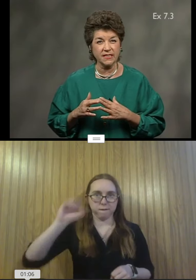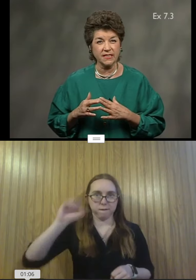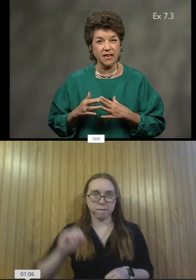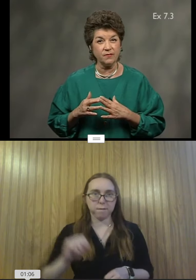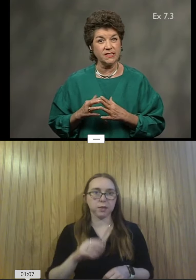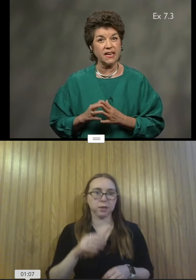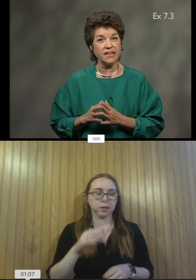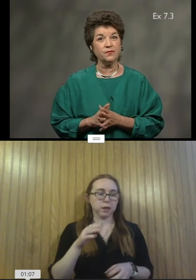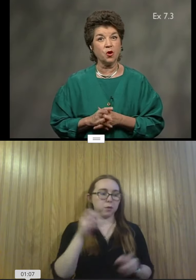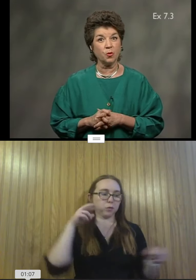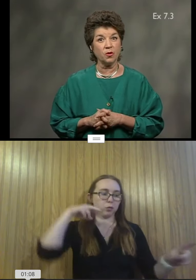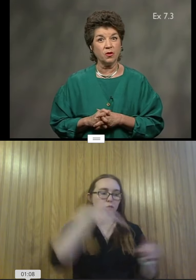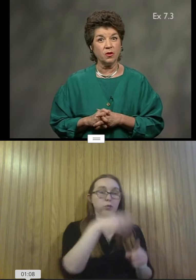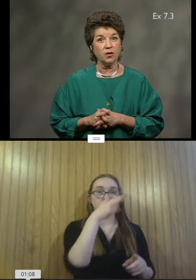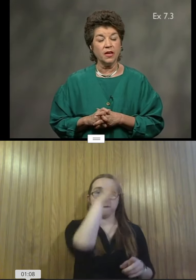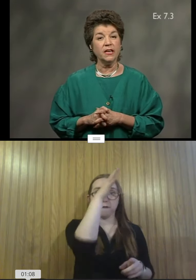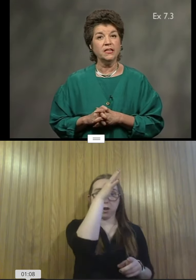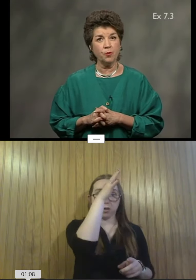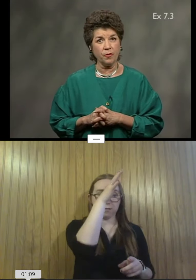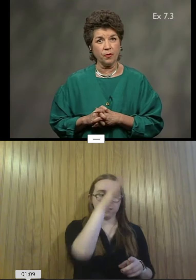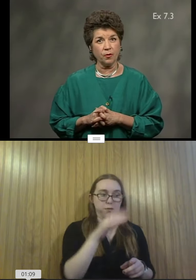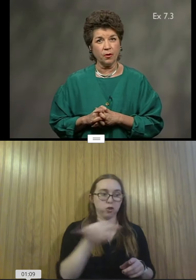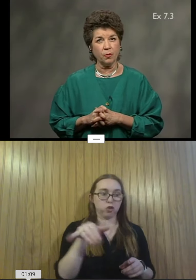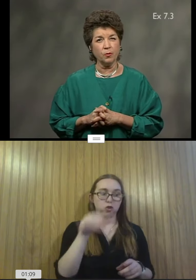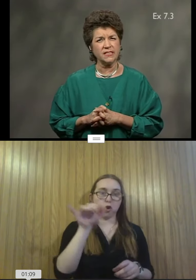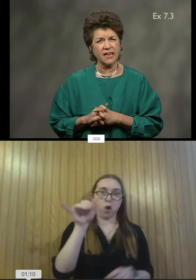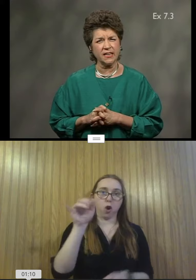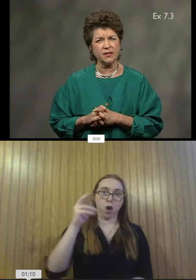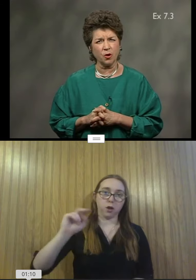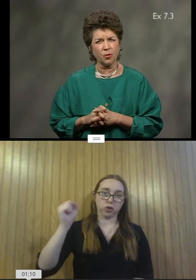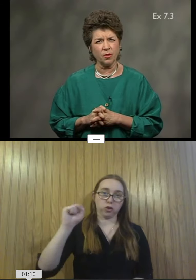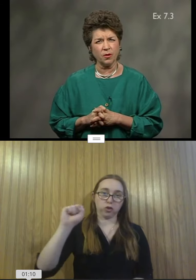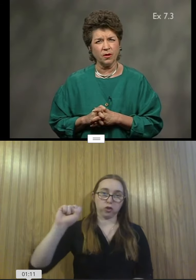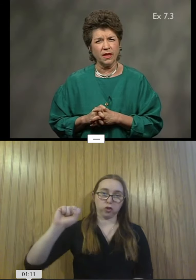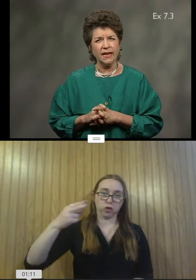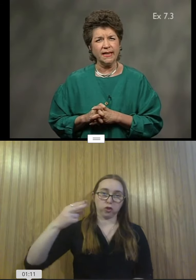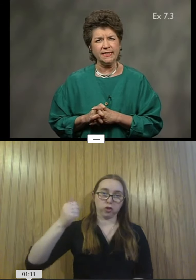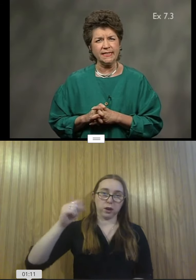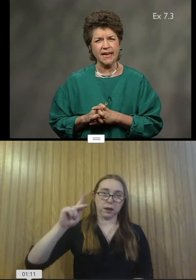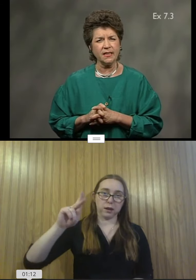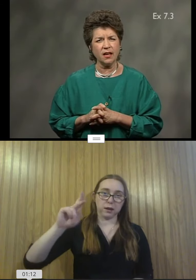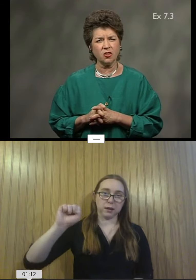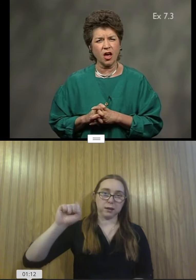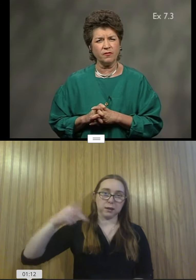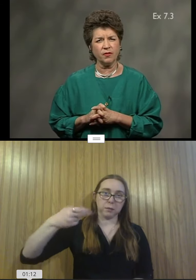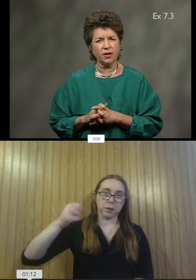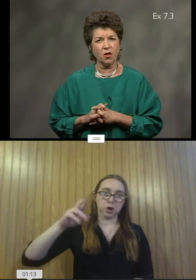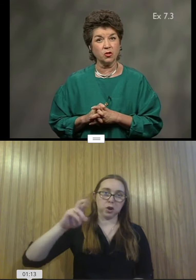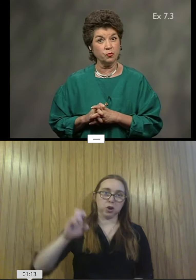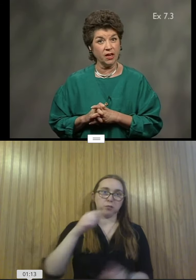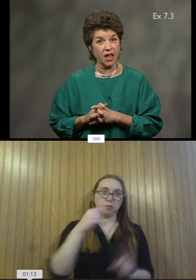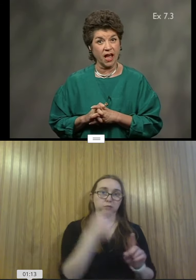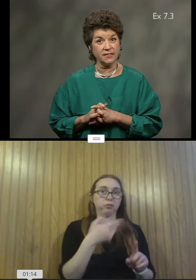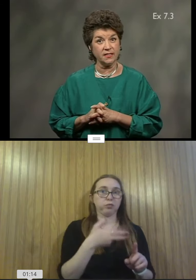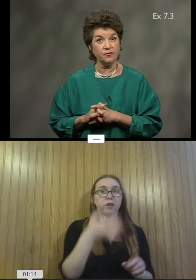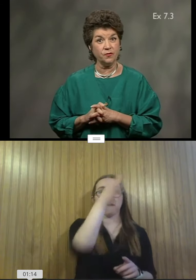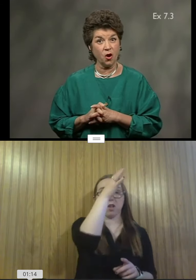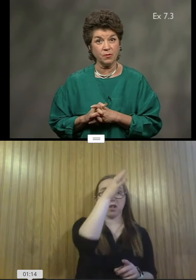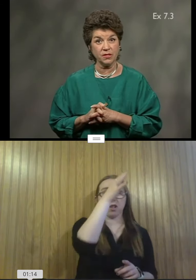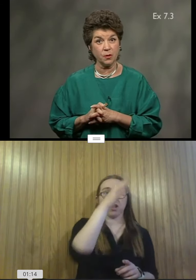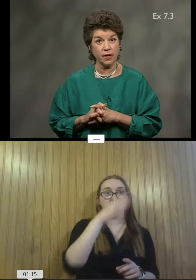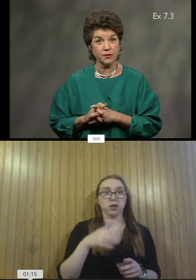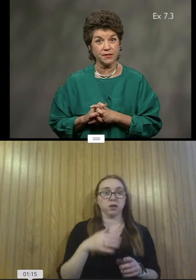the son of a tenant farmer. His brother was a tenant farmer. It didn't take young John very long to realize that